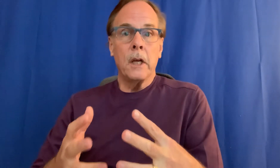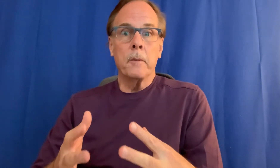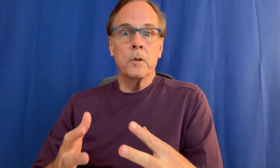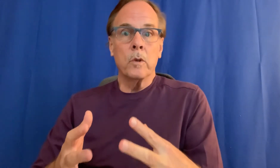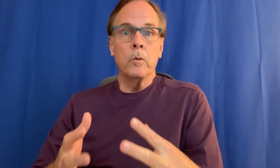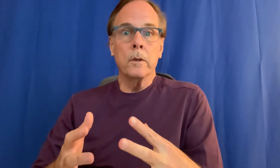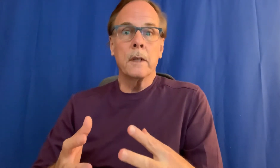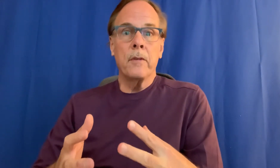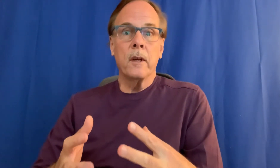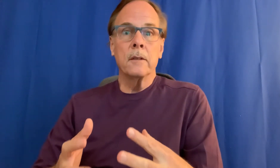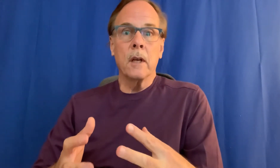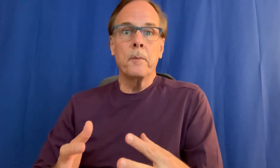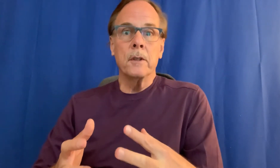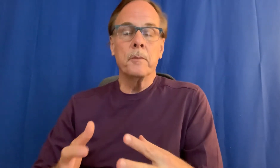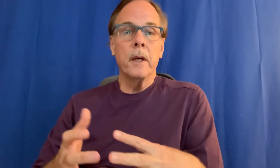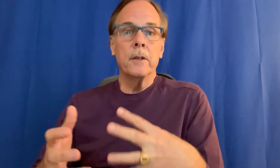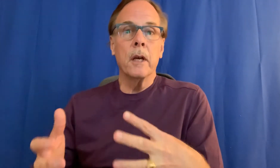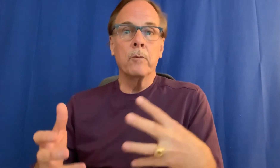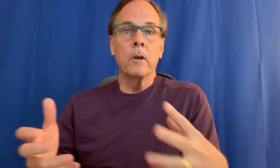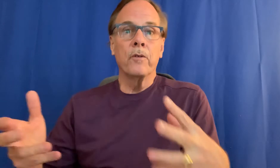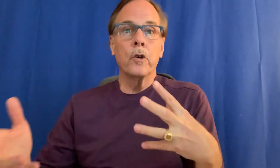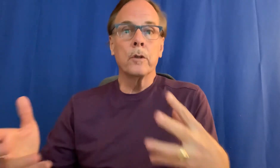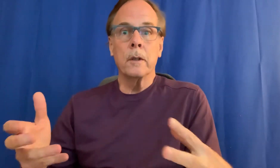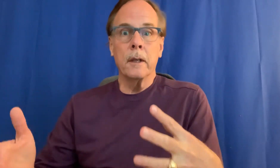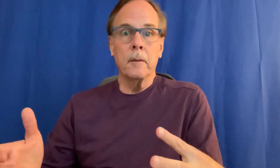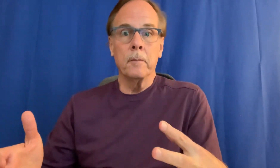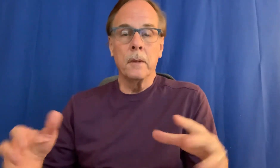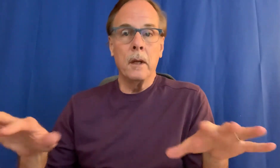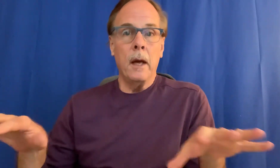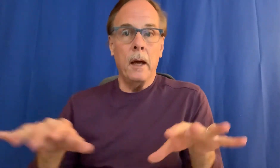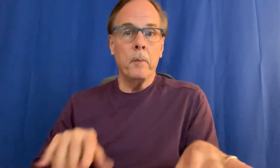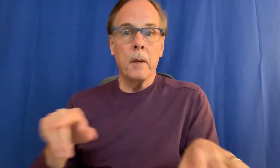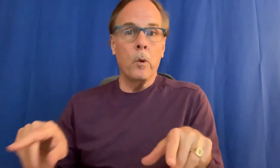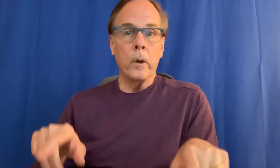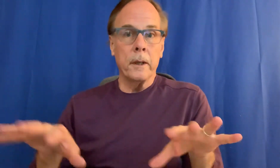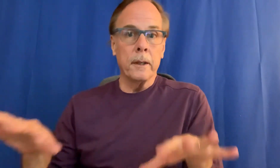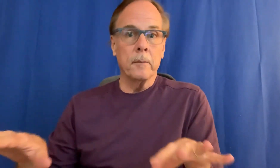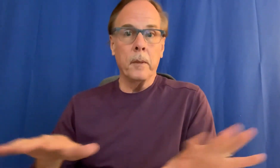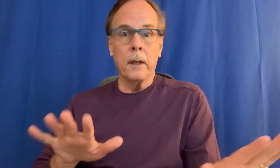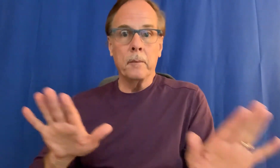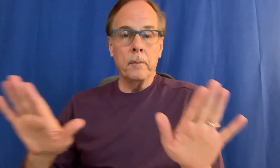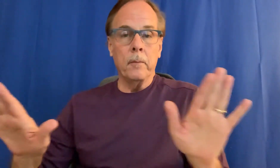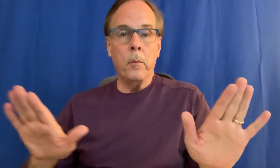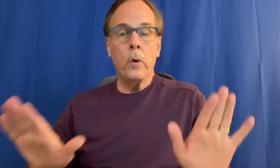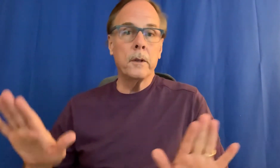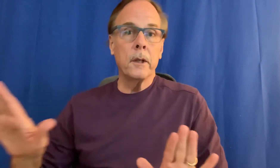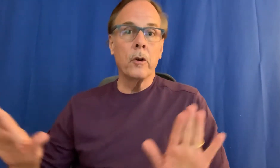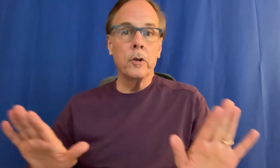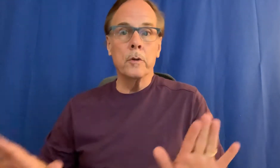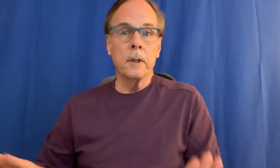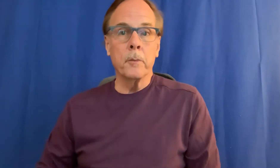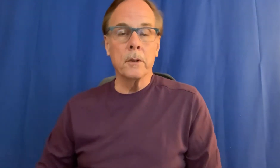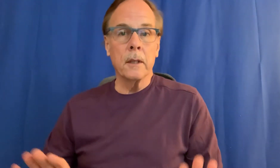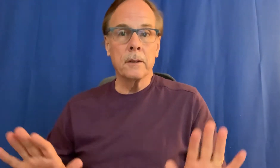Oftentimes we will set things up in space and refer to them by pointing or using possessive